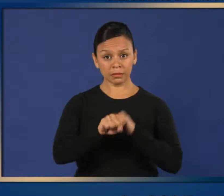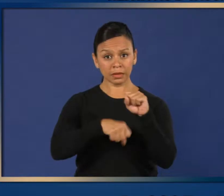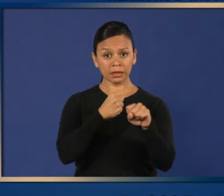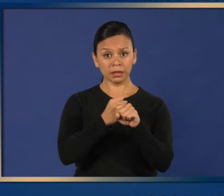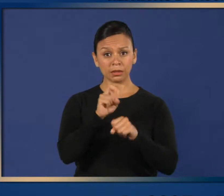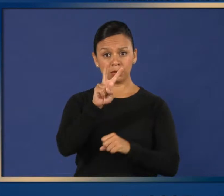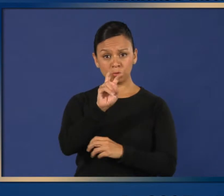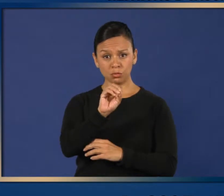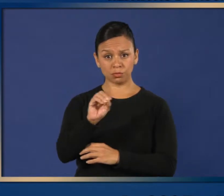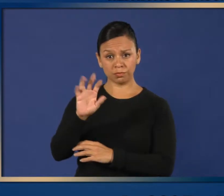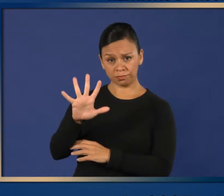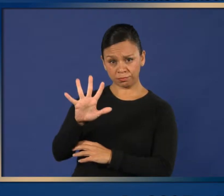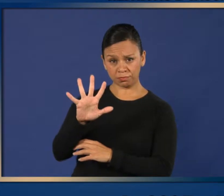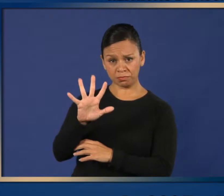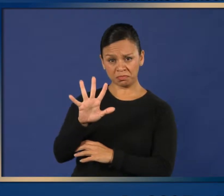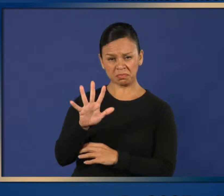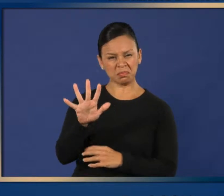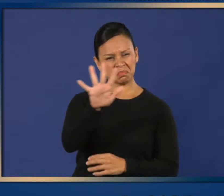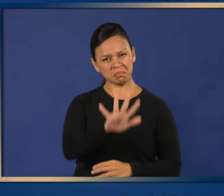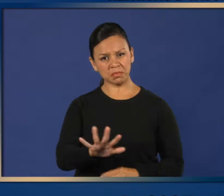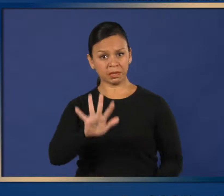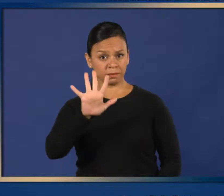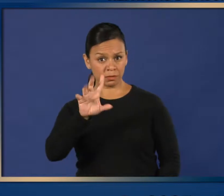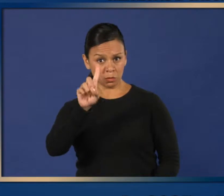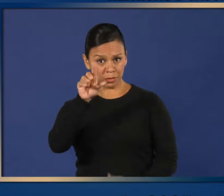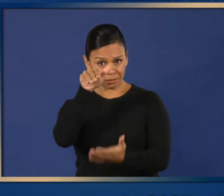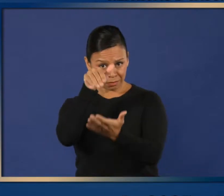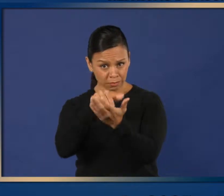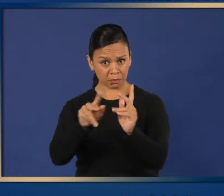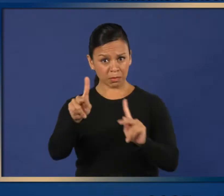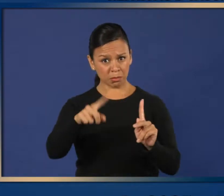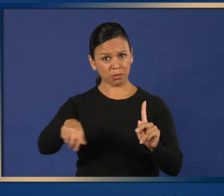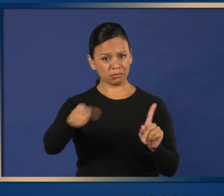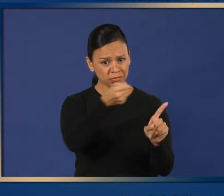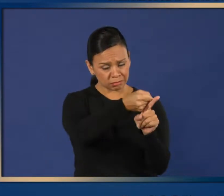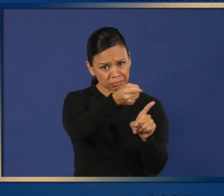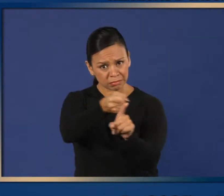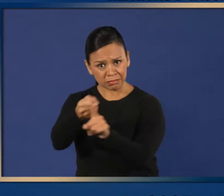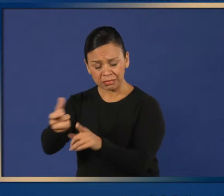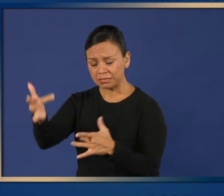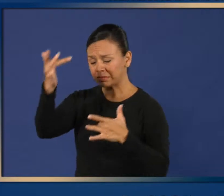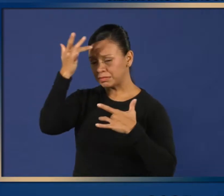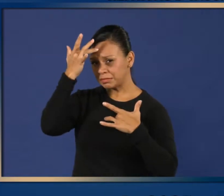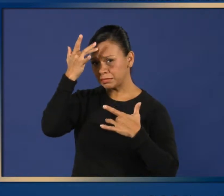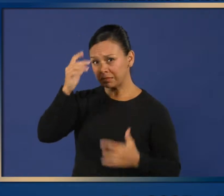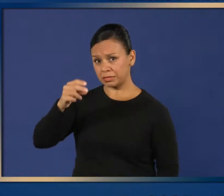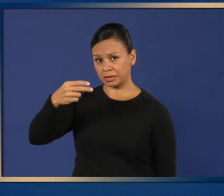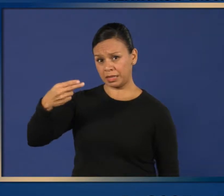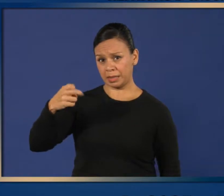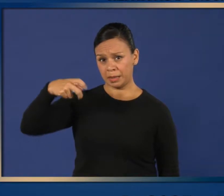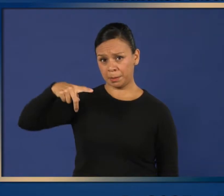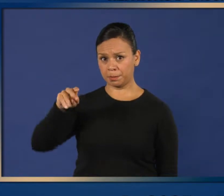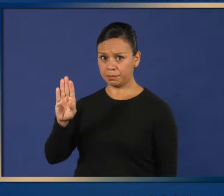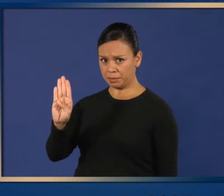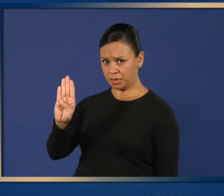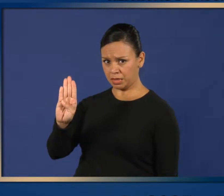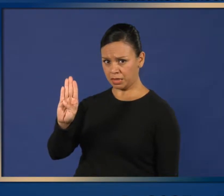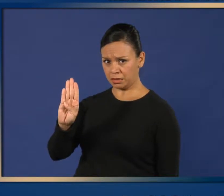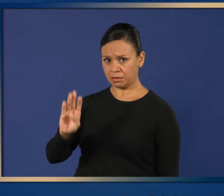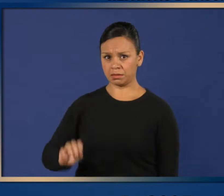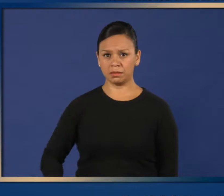In 2005, about 51,000 people became infected with hepatitis B.